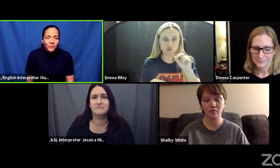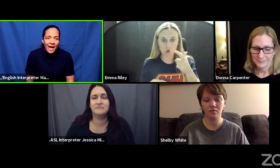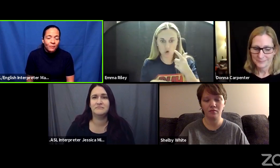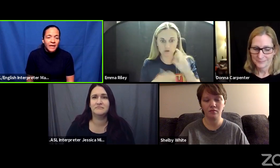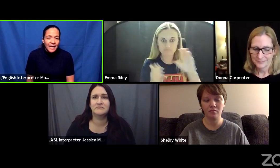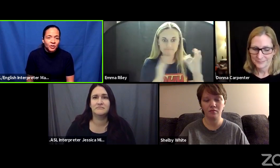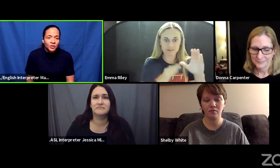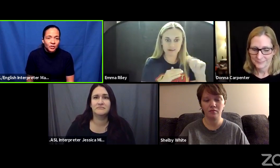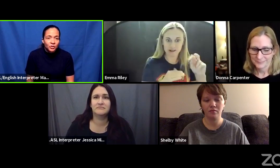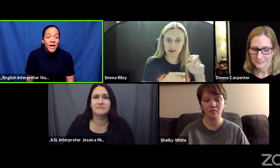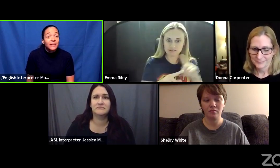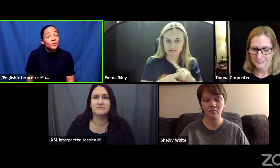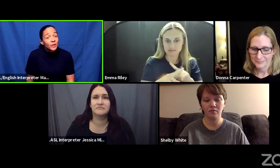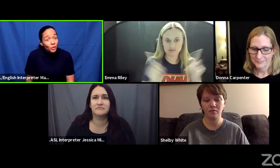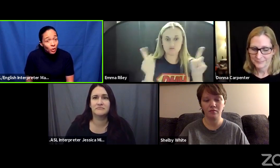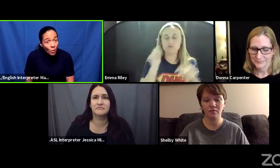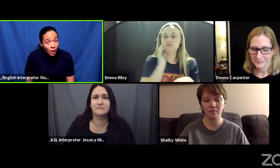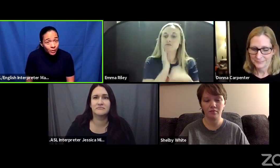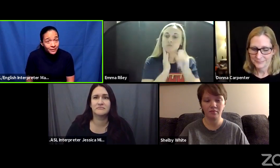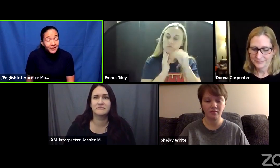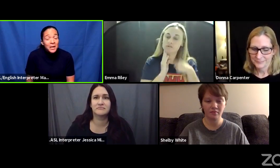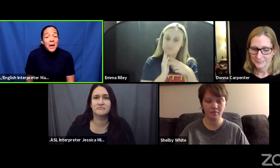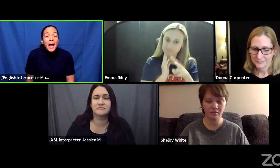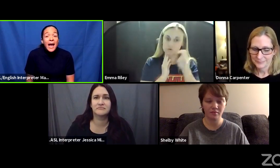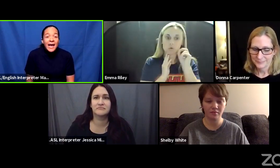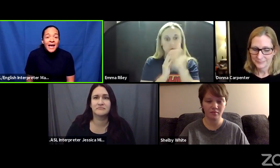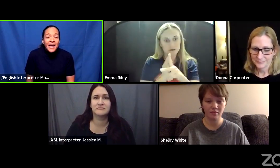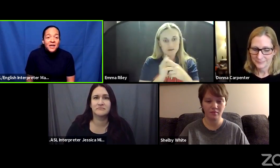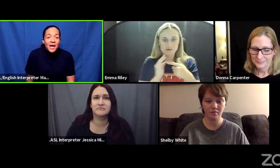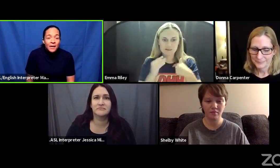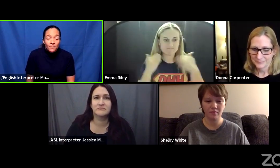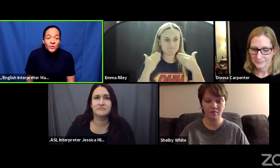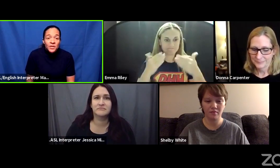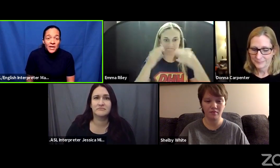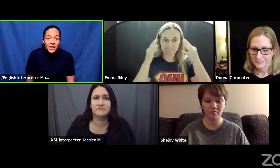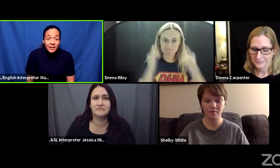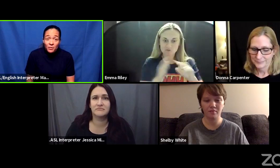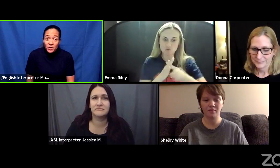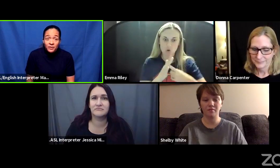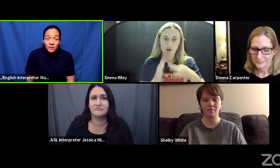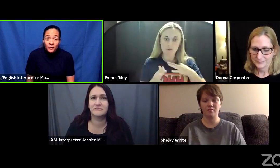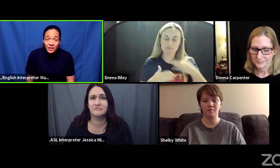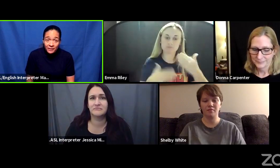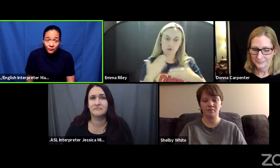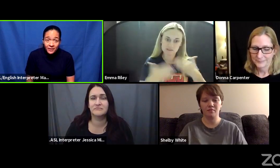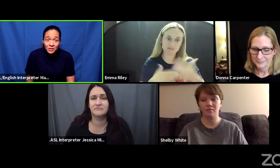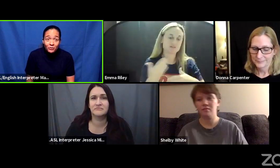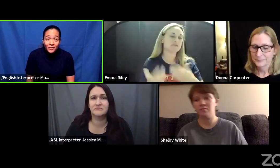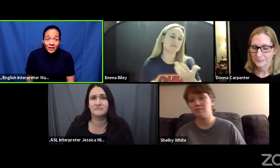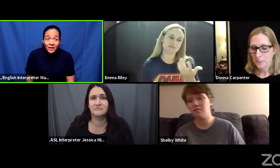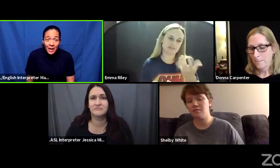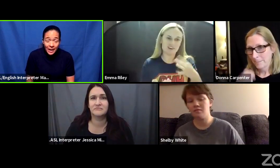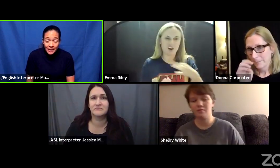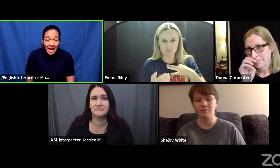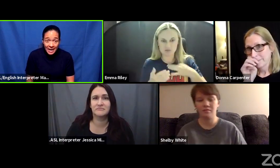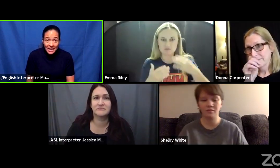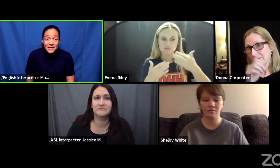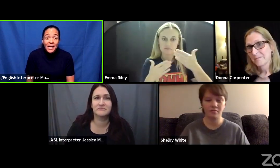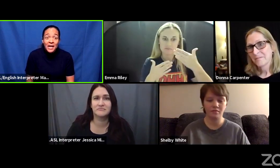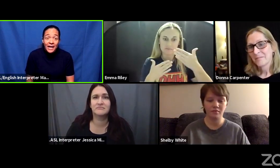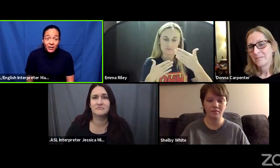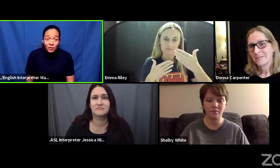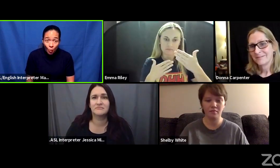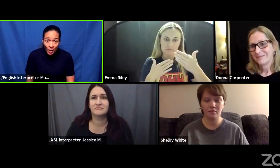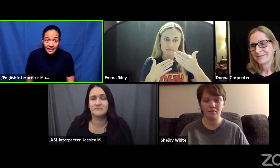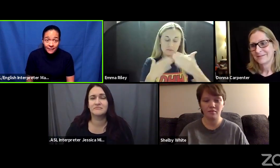when I would actually do that. So we took a walk and the experience was very different than using a